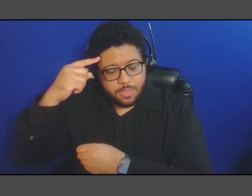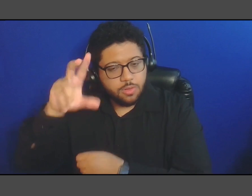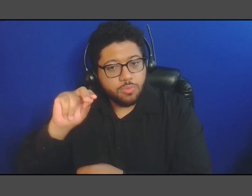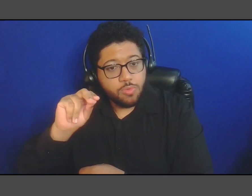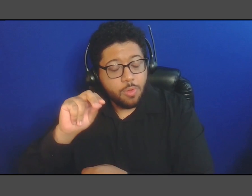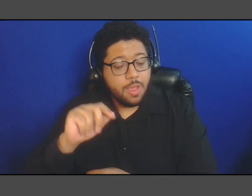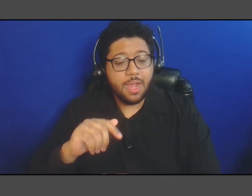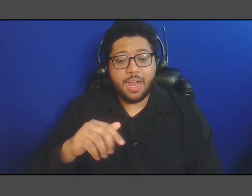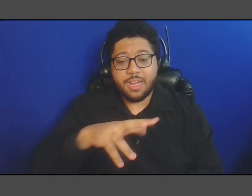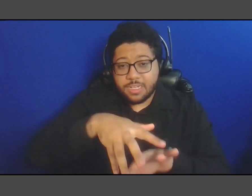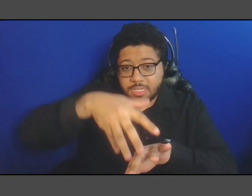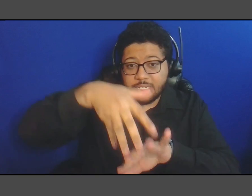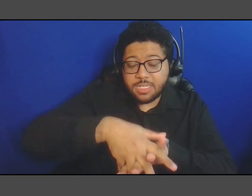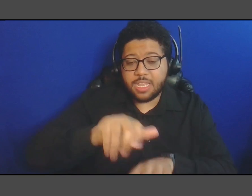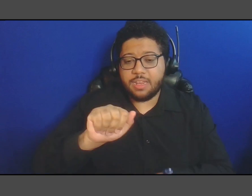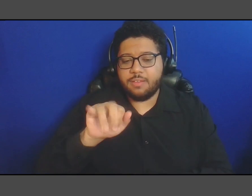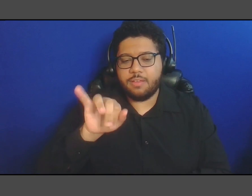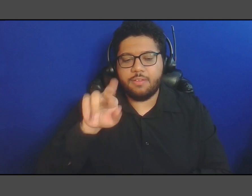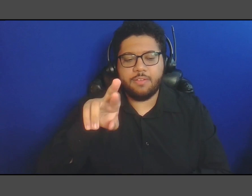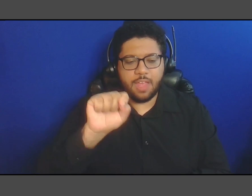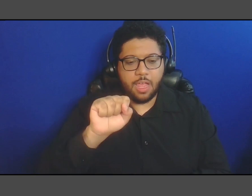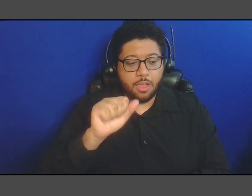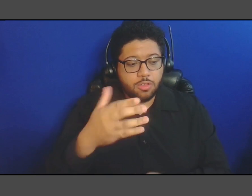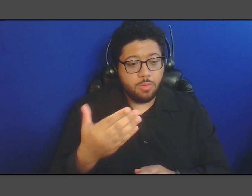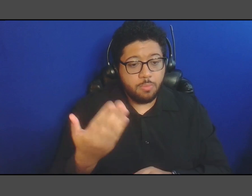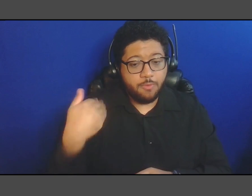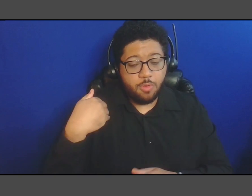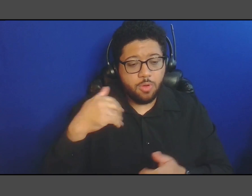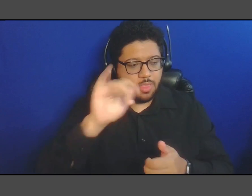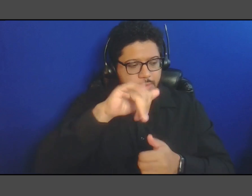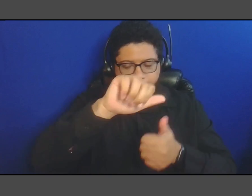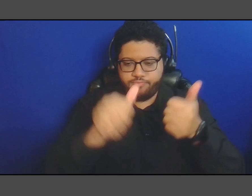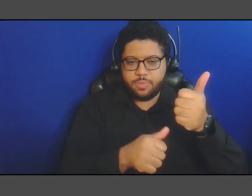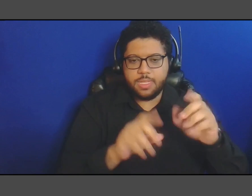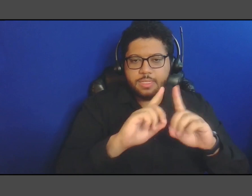come a long way as a country. We put a value on our